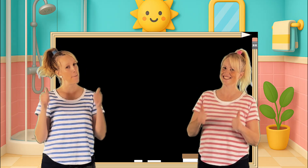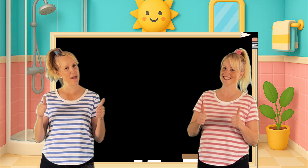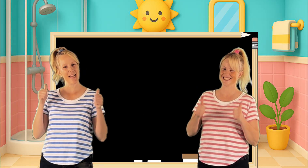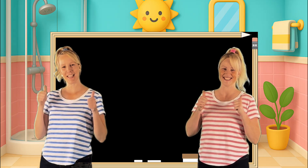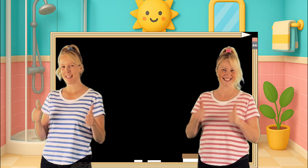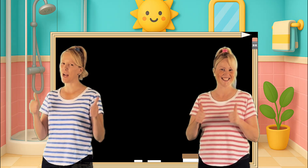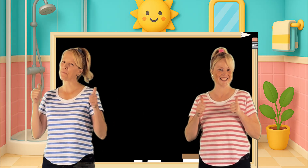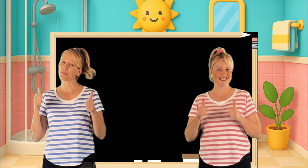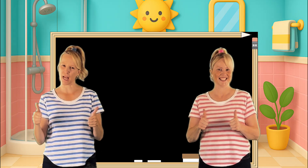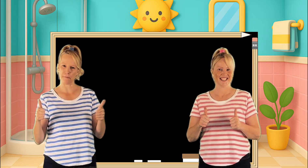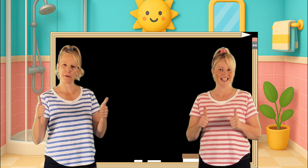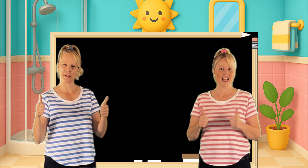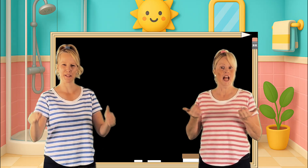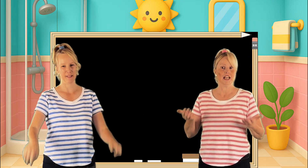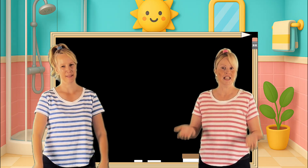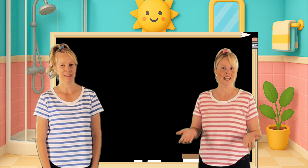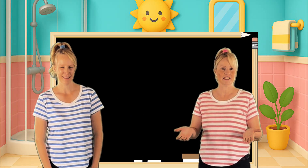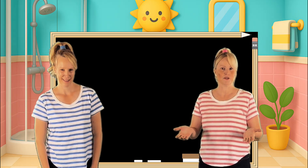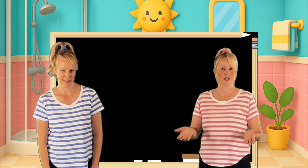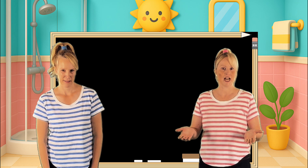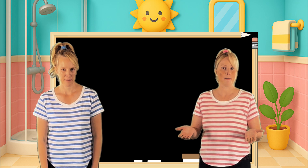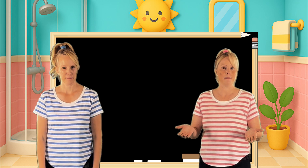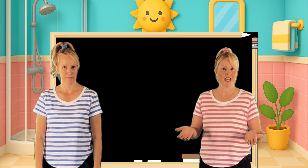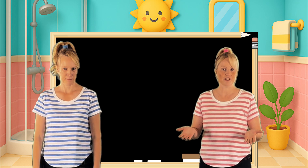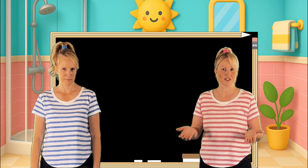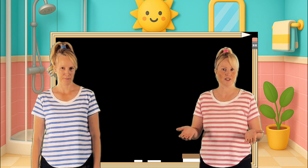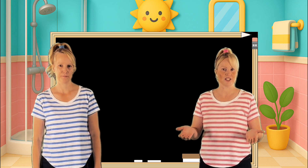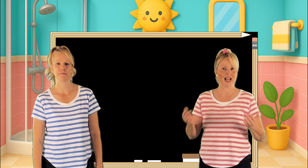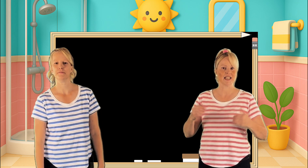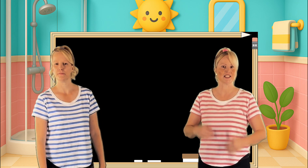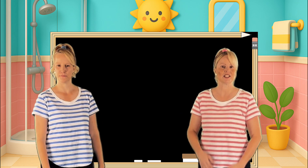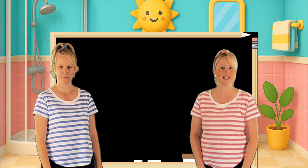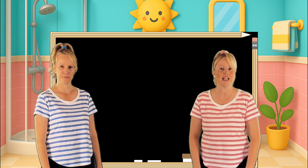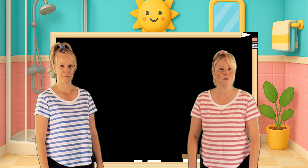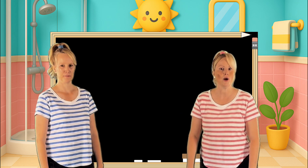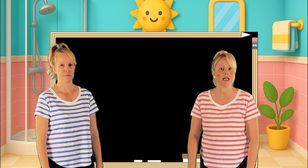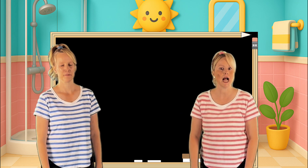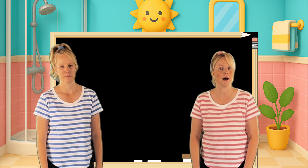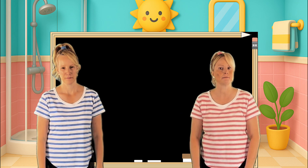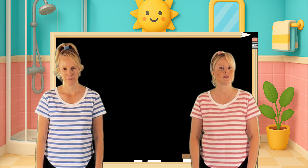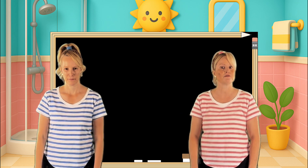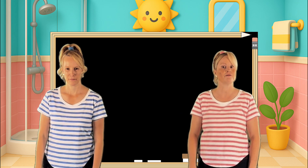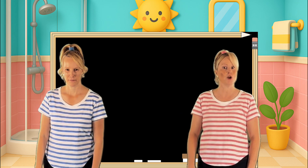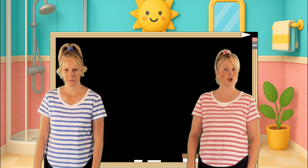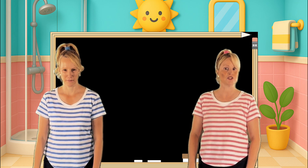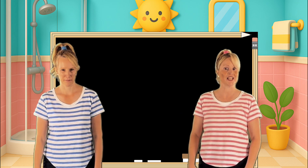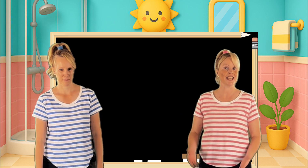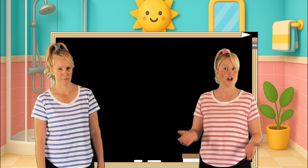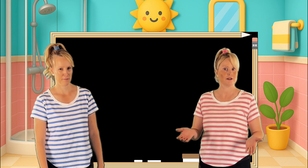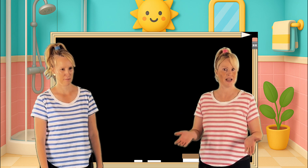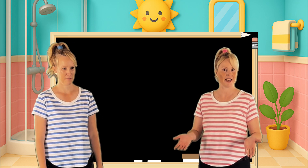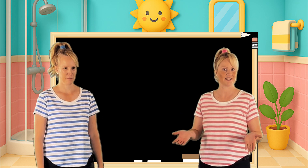big thumbs up. Let's look at our pictures and see what comes first in our next